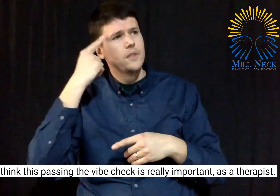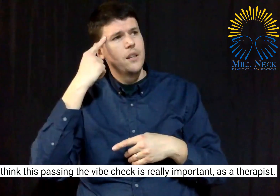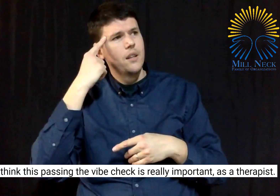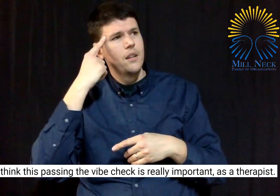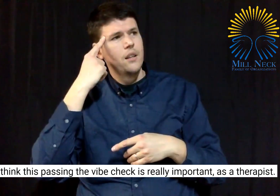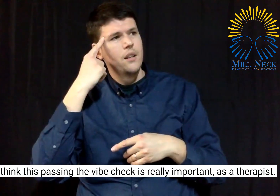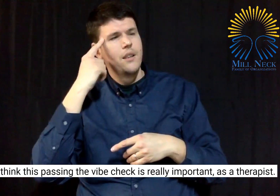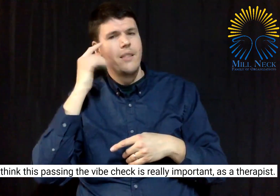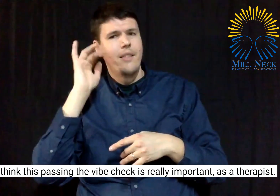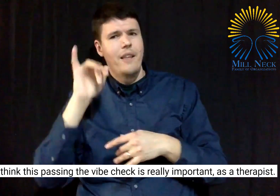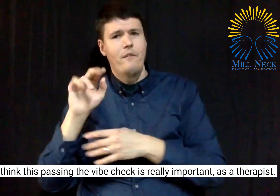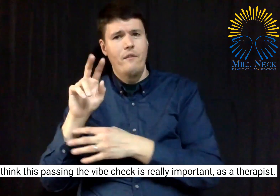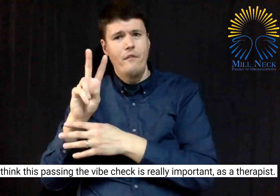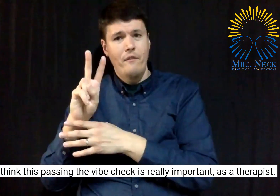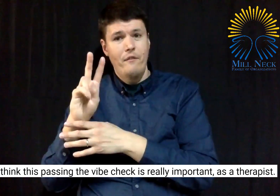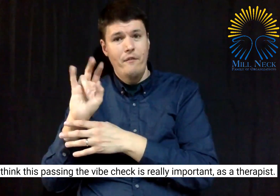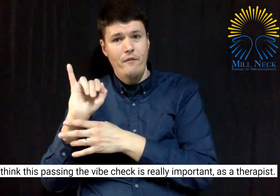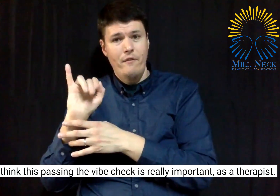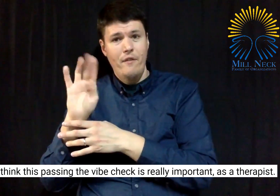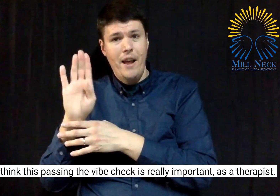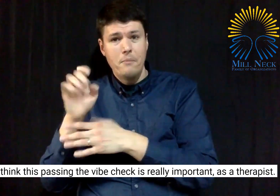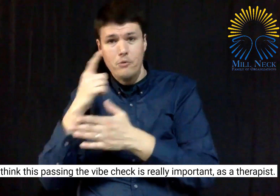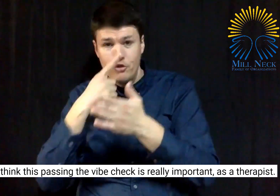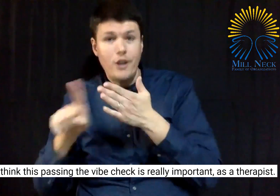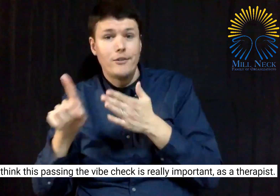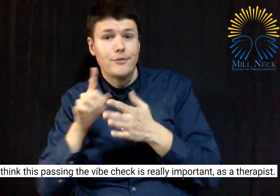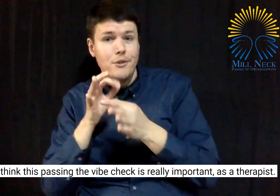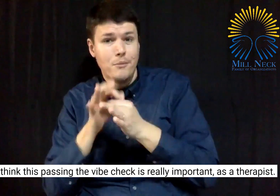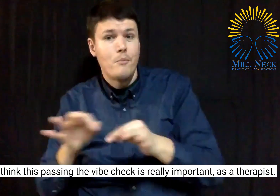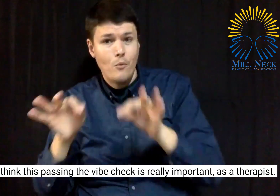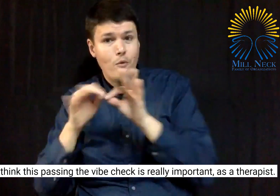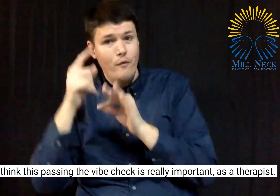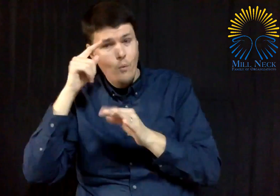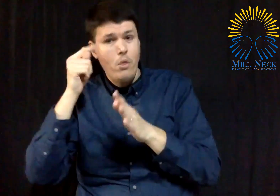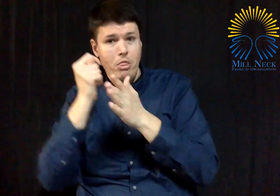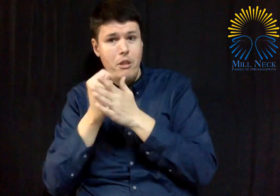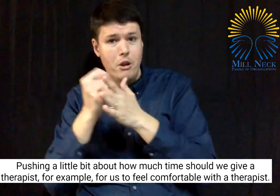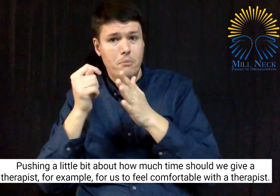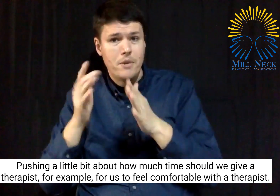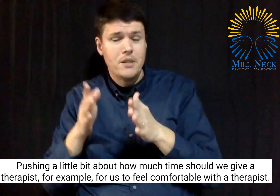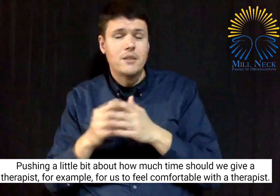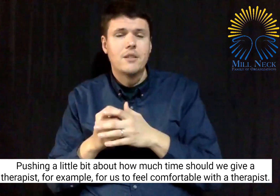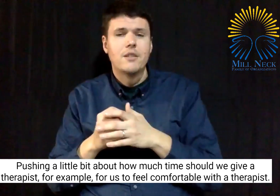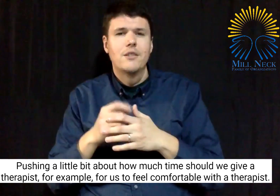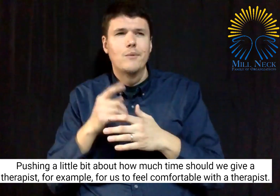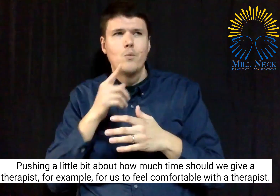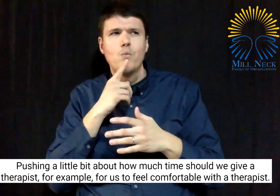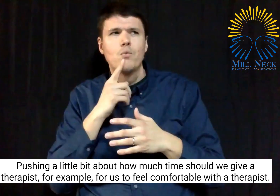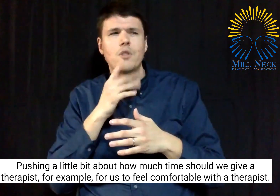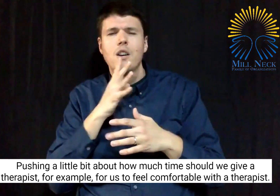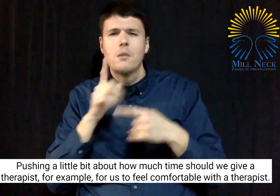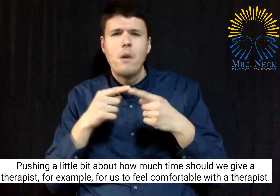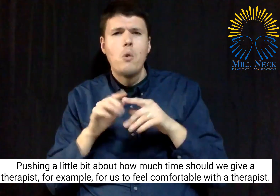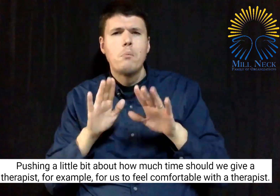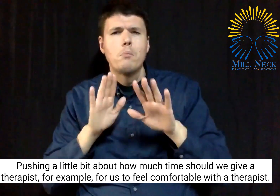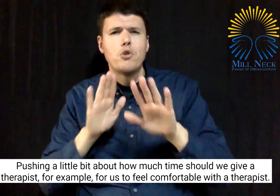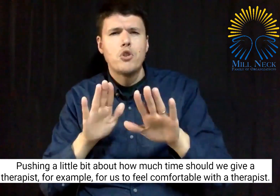the vibe check is really important as a therapist. Pushing a little bit about how much